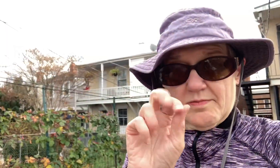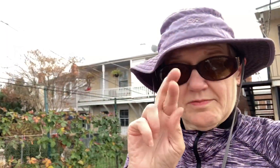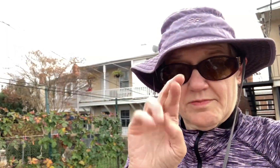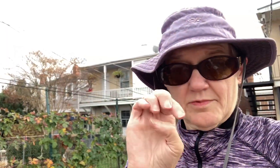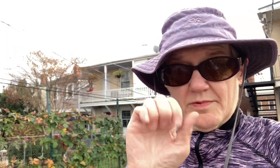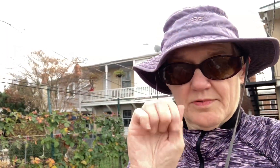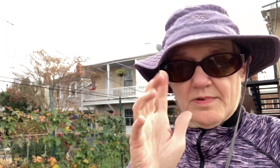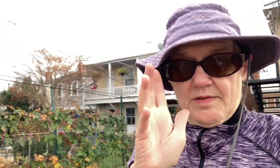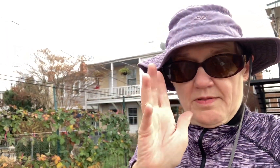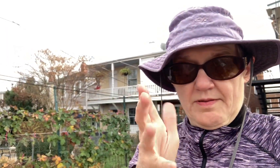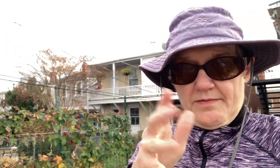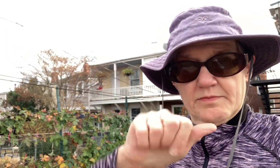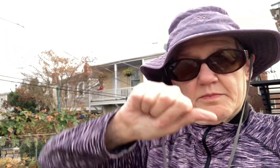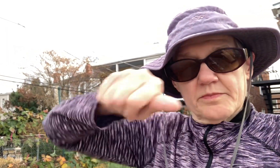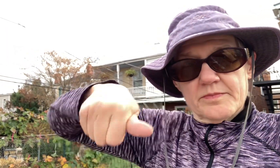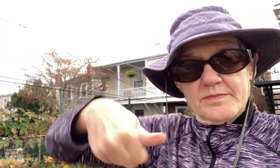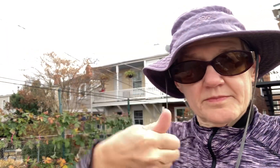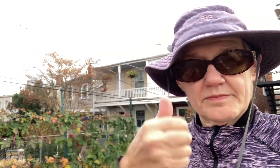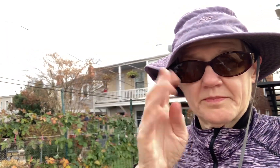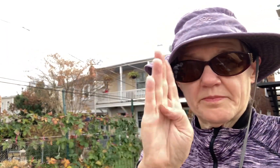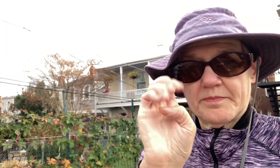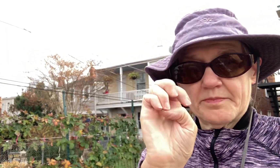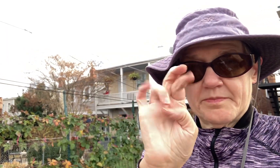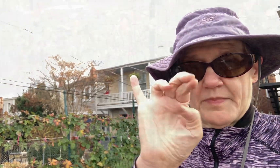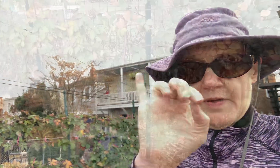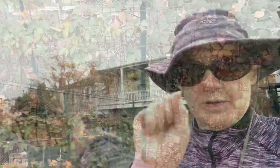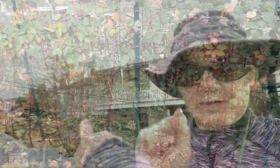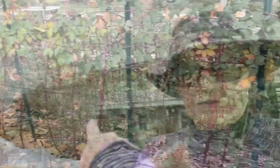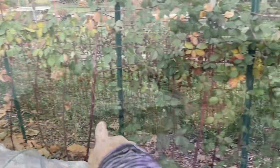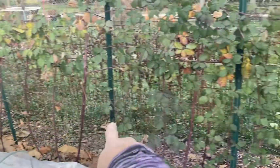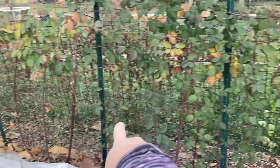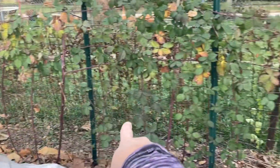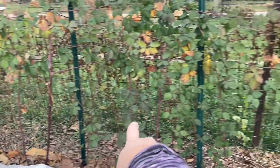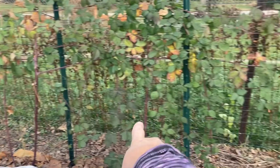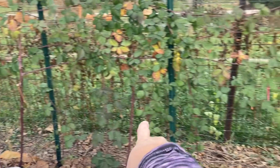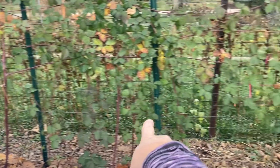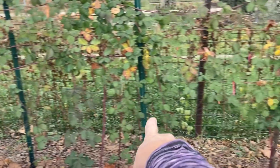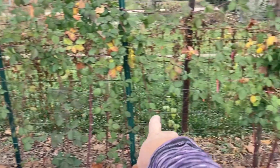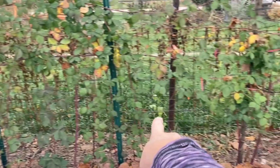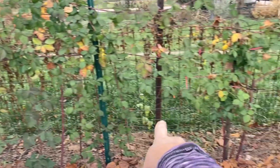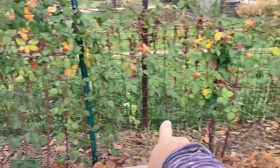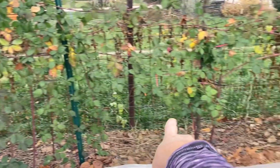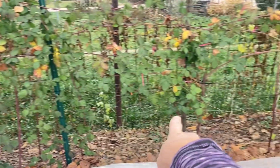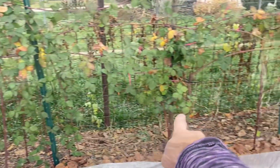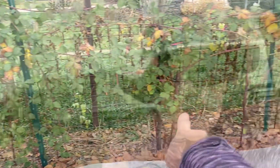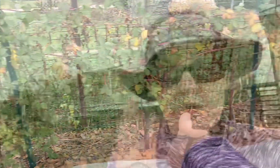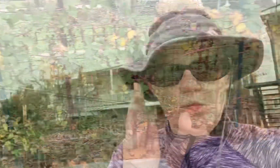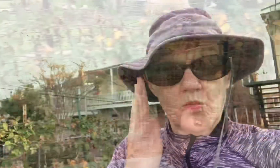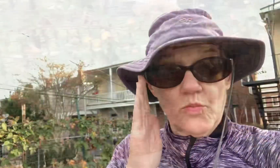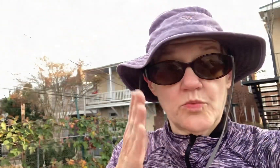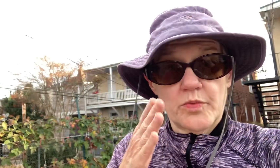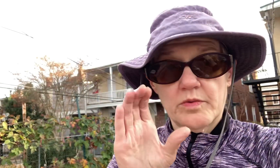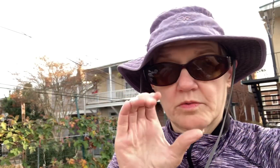I have one more area left to mulch, and that's behind the berries, right along